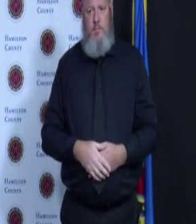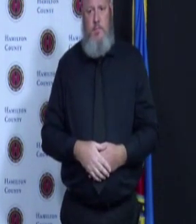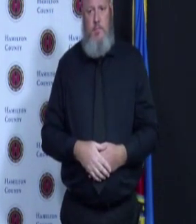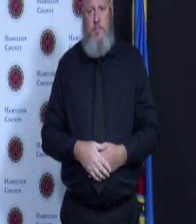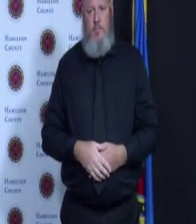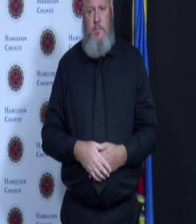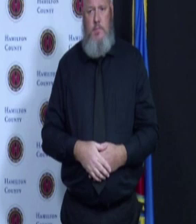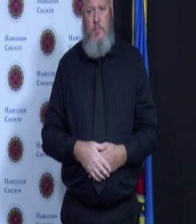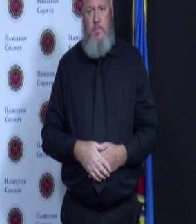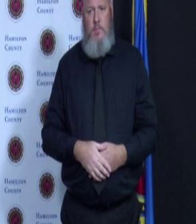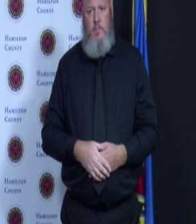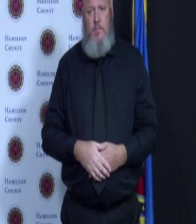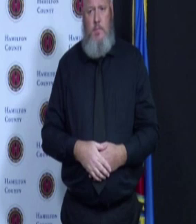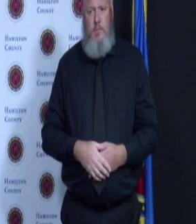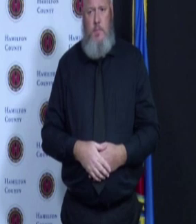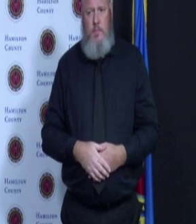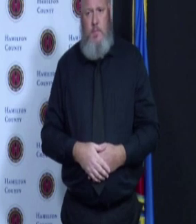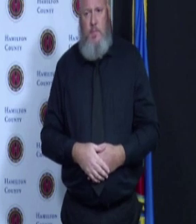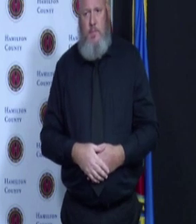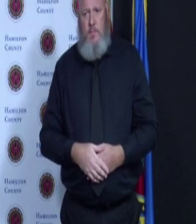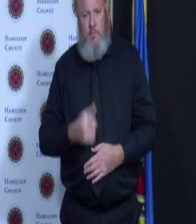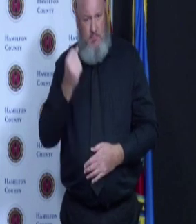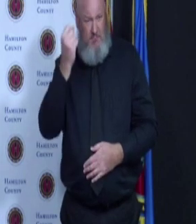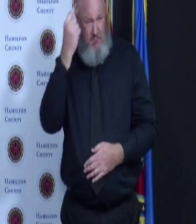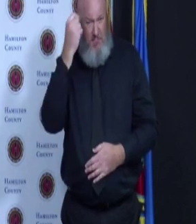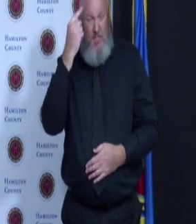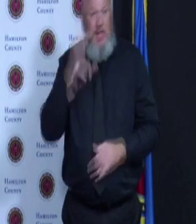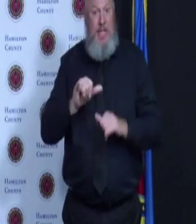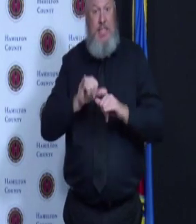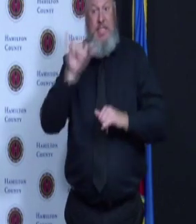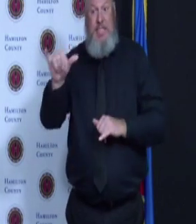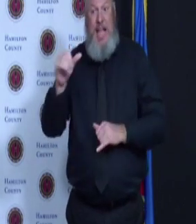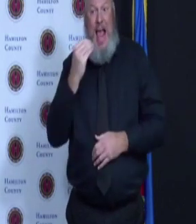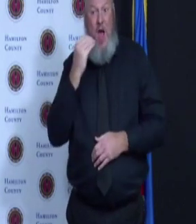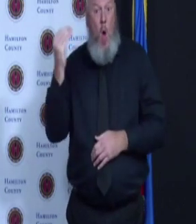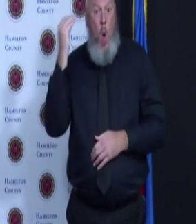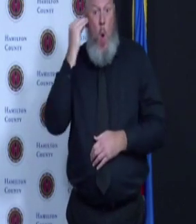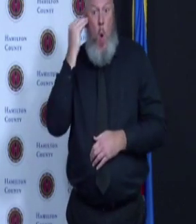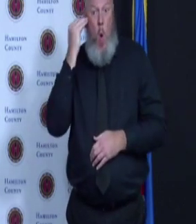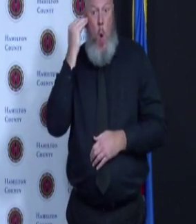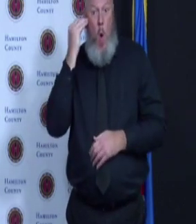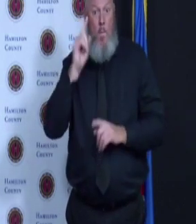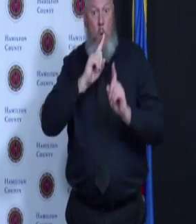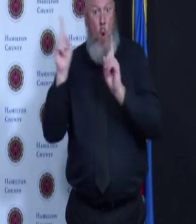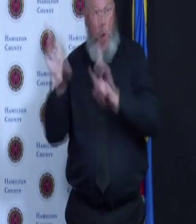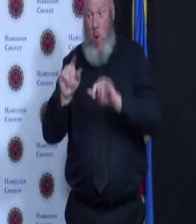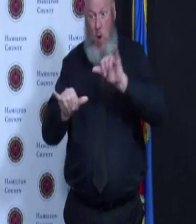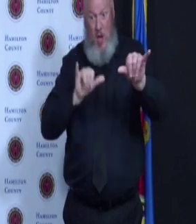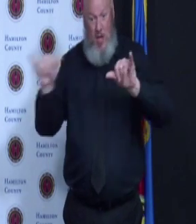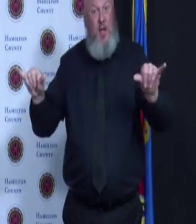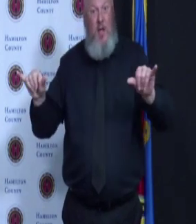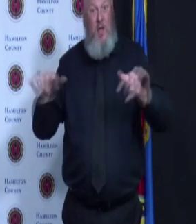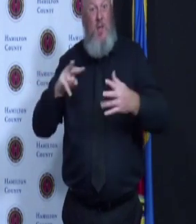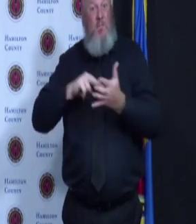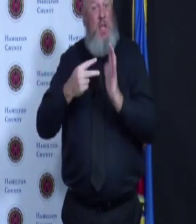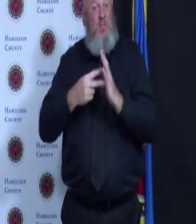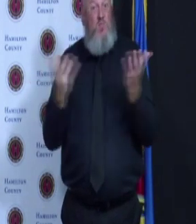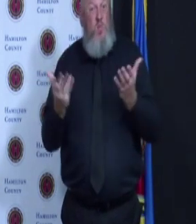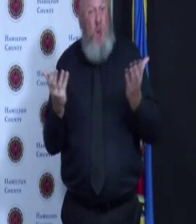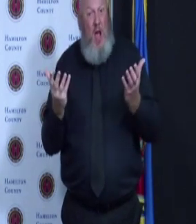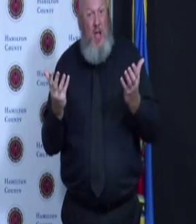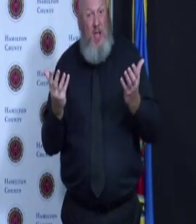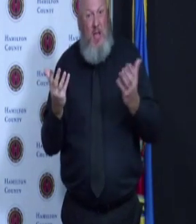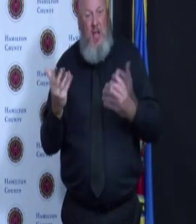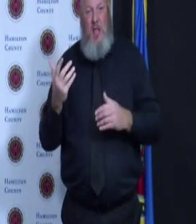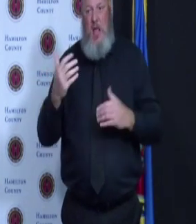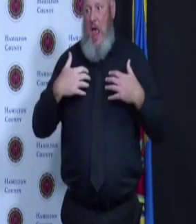becoming overwhelmed because of some of the confusion that's been created. And so we are pleading with them to create a statewide hotline that